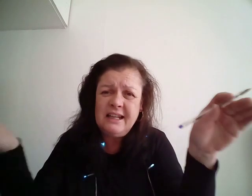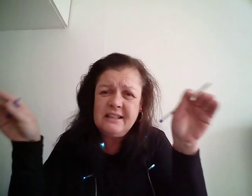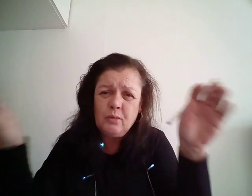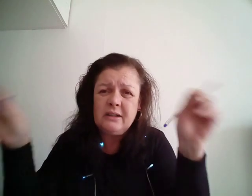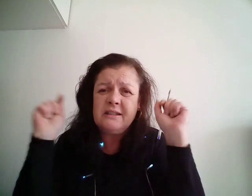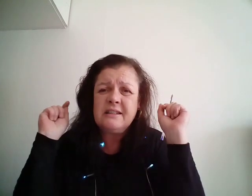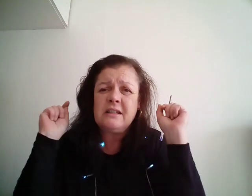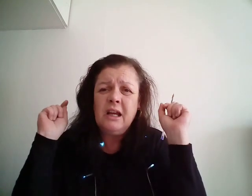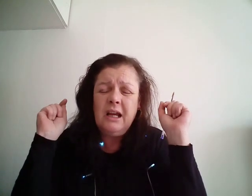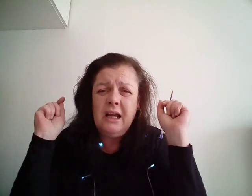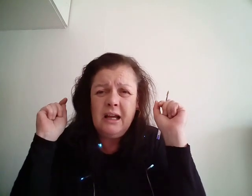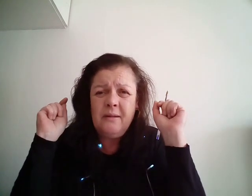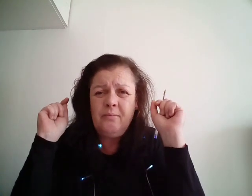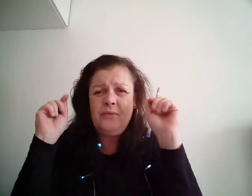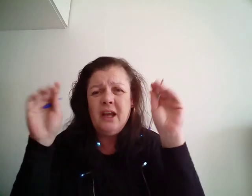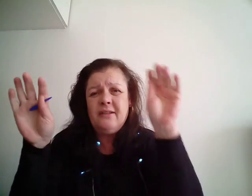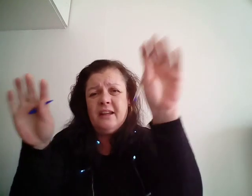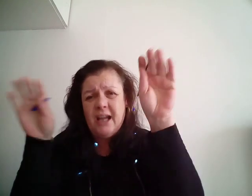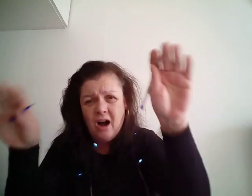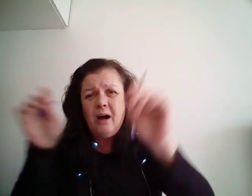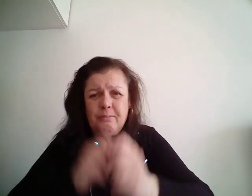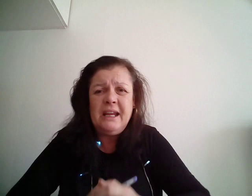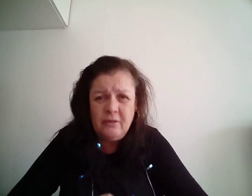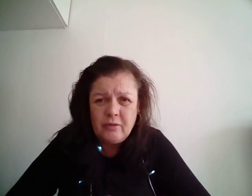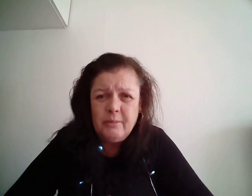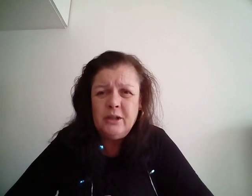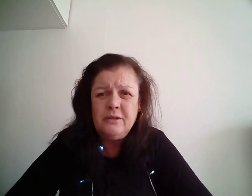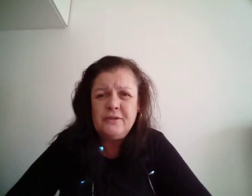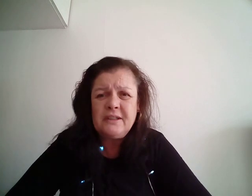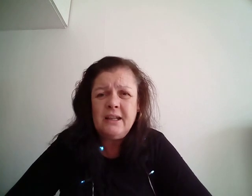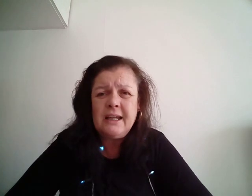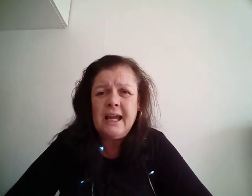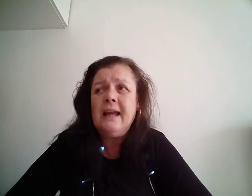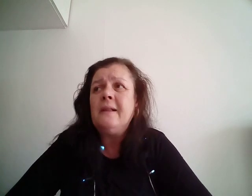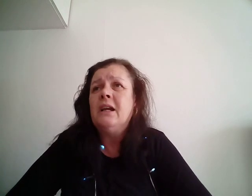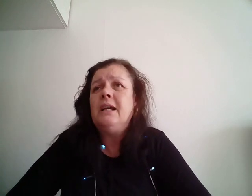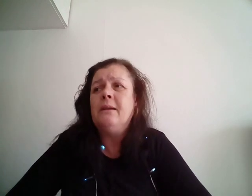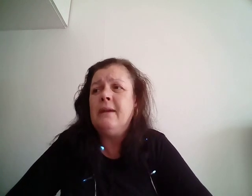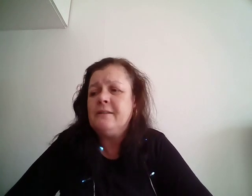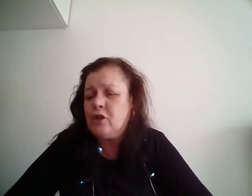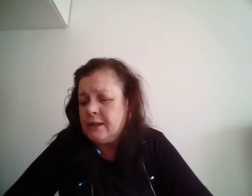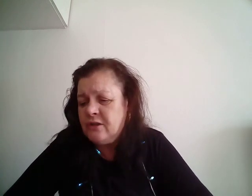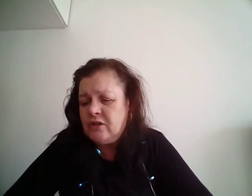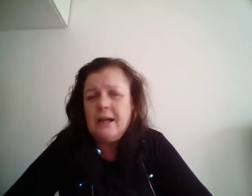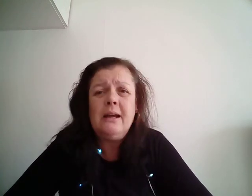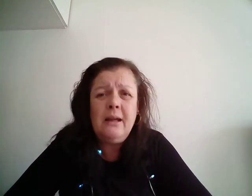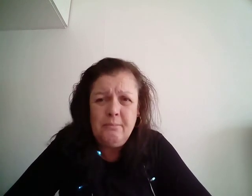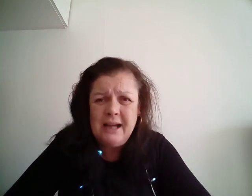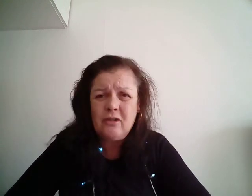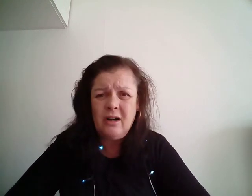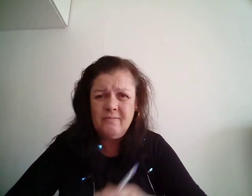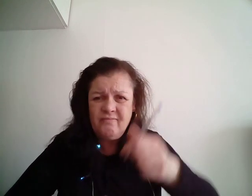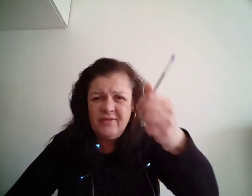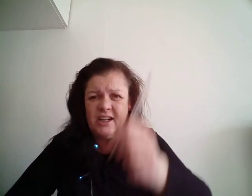these ones, that they are being removed. Okay, he mentioned Macron, you know,